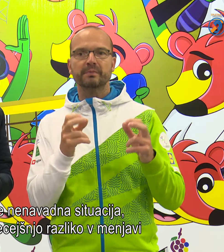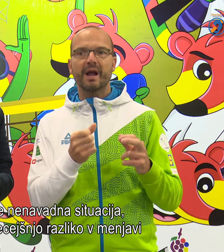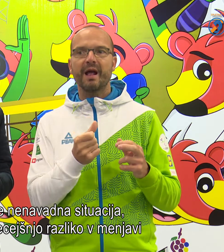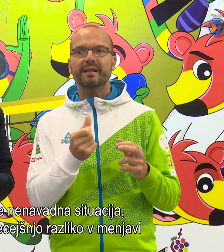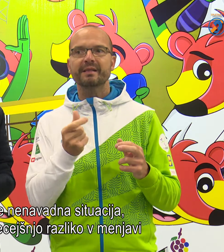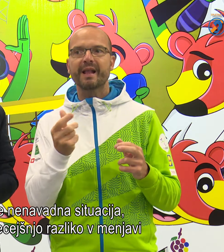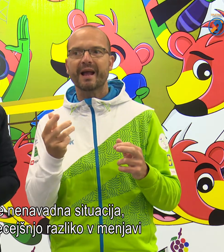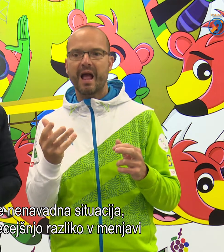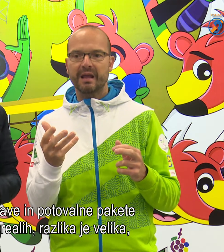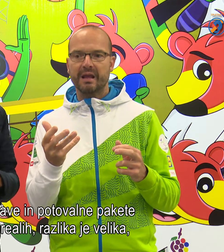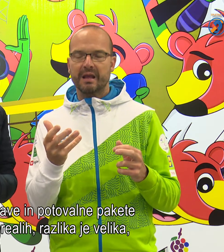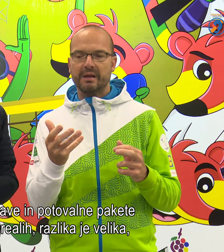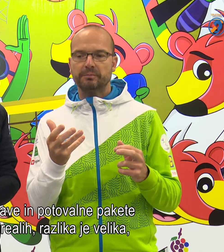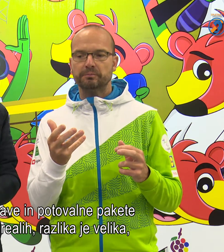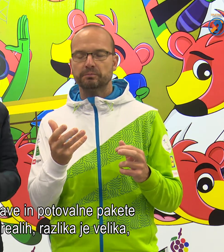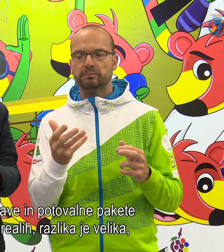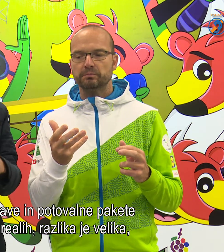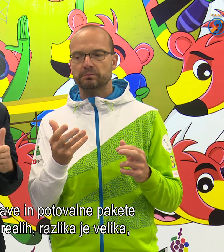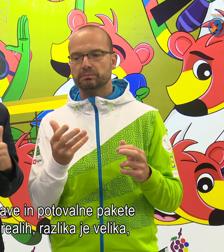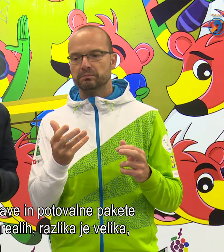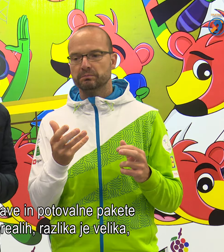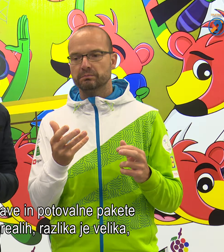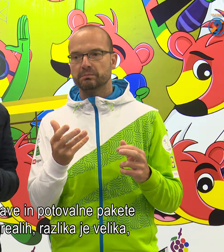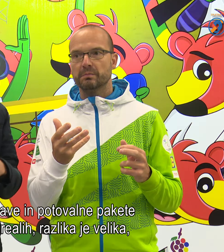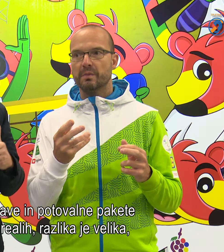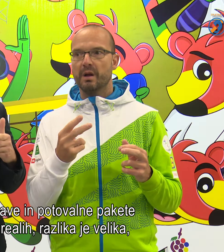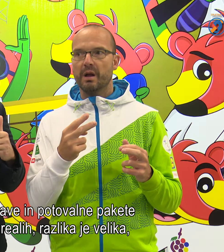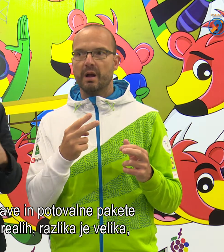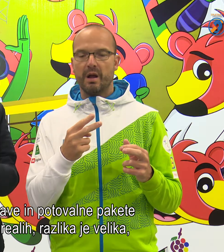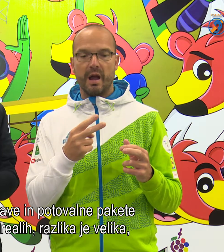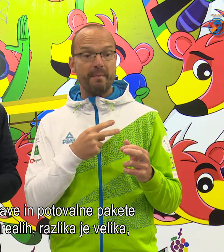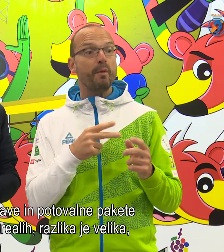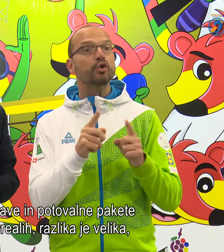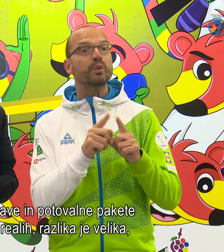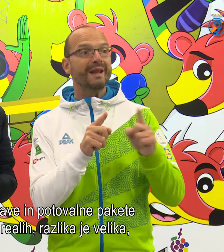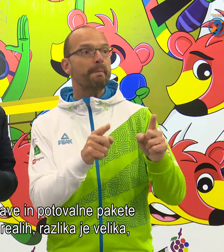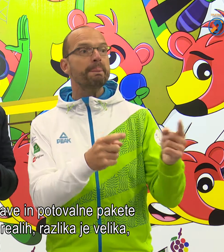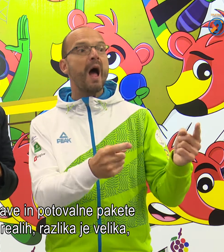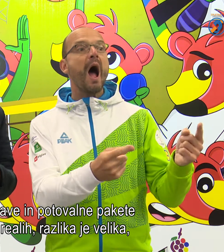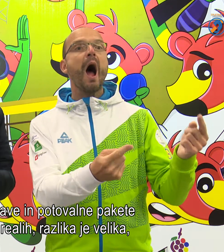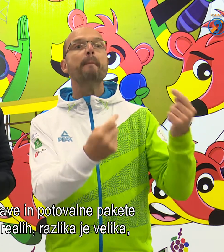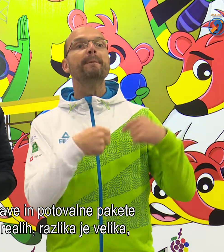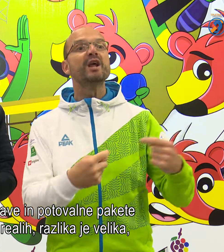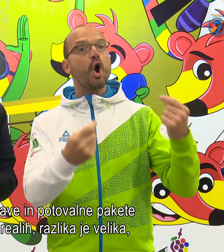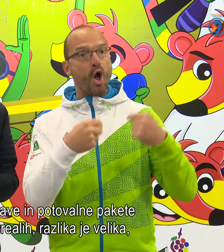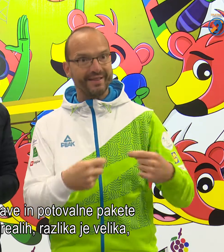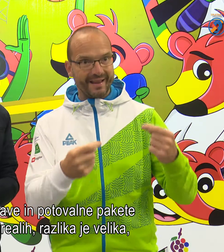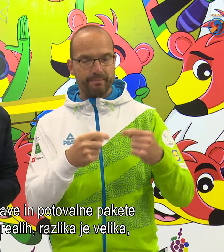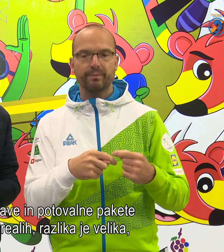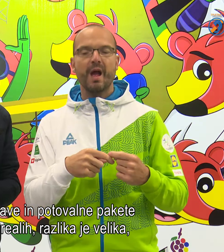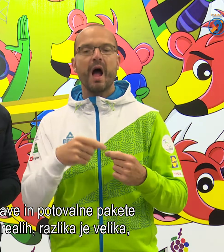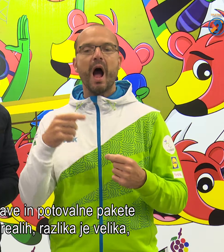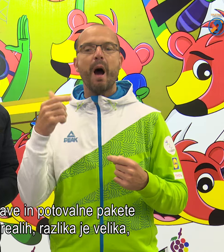exchange difference. Then we have entries and the travel package